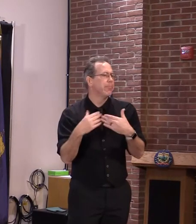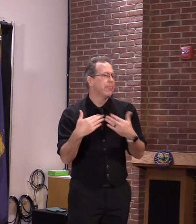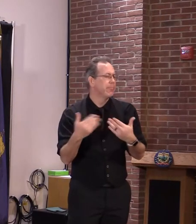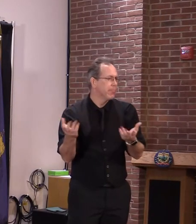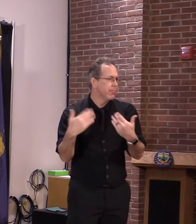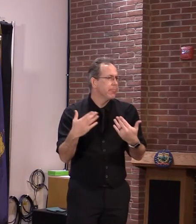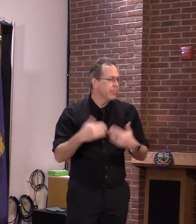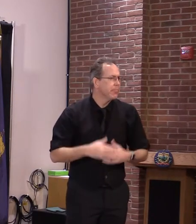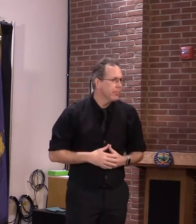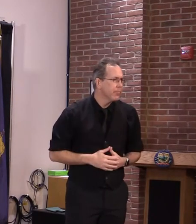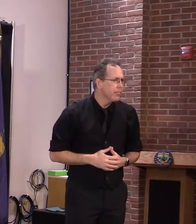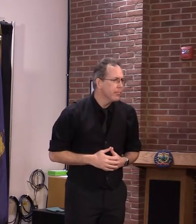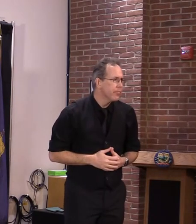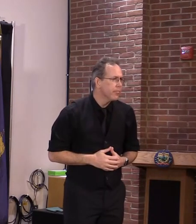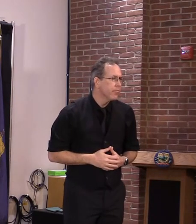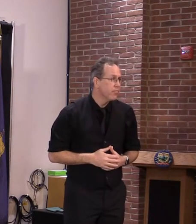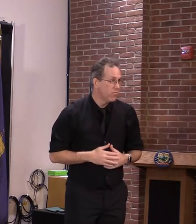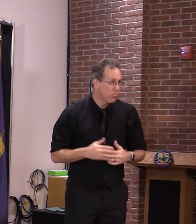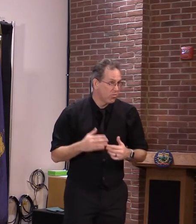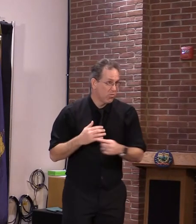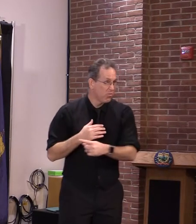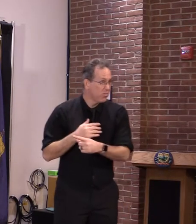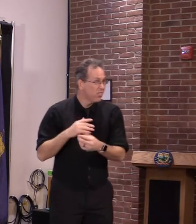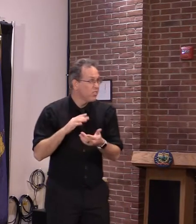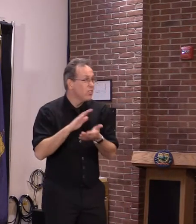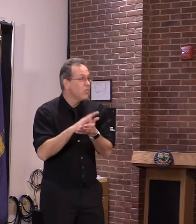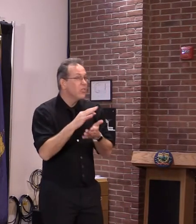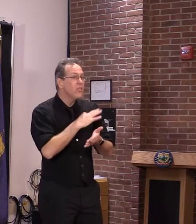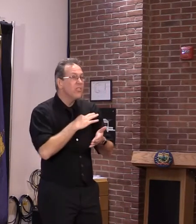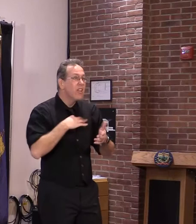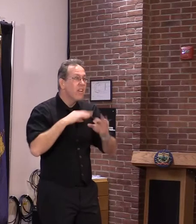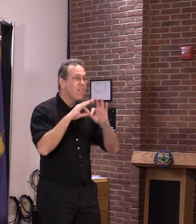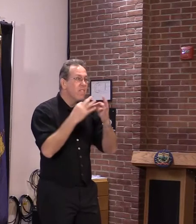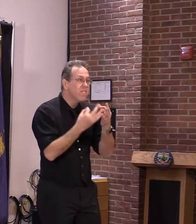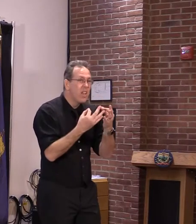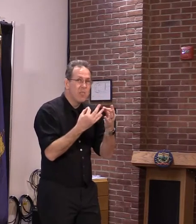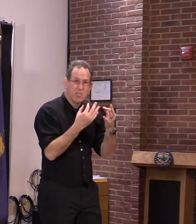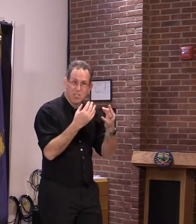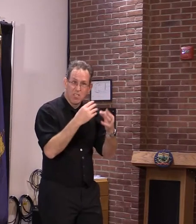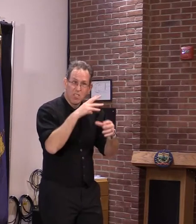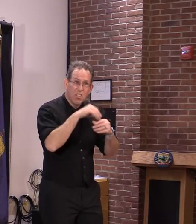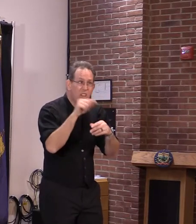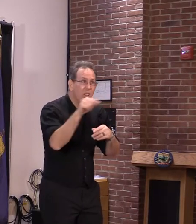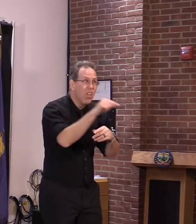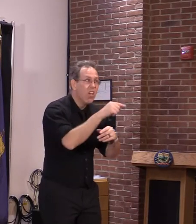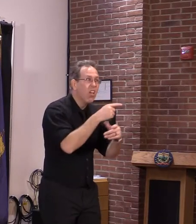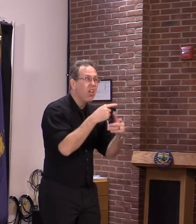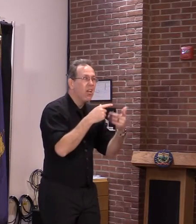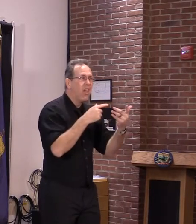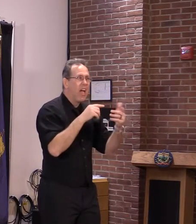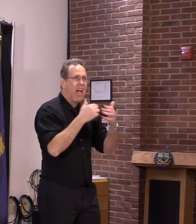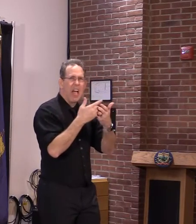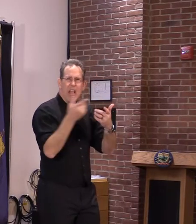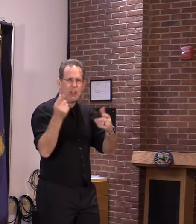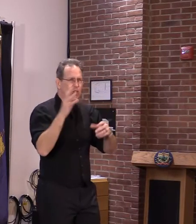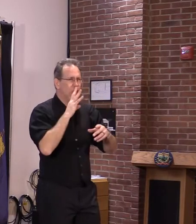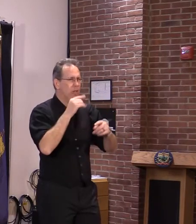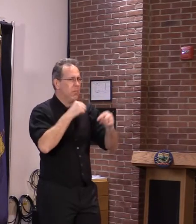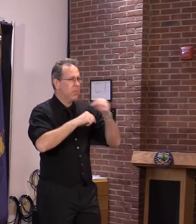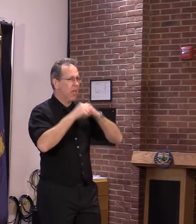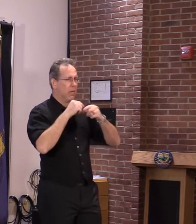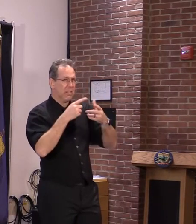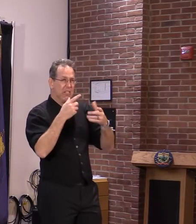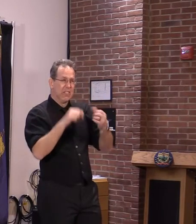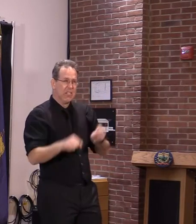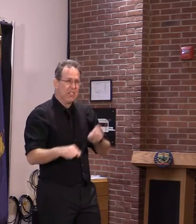What do you say to school staff and families that feel all of this is a step in the wrong direction in terms of keeping schools safe?